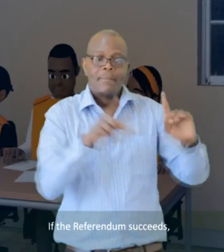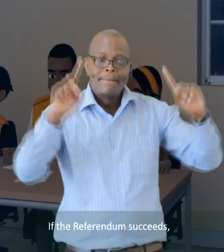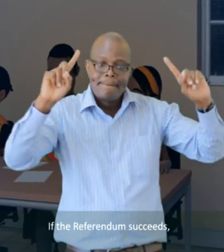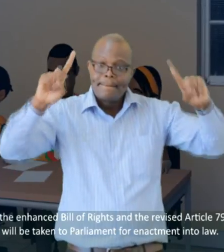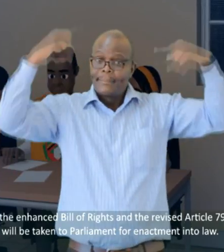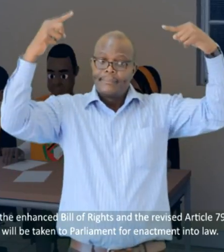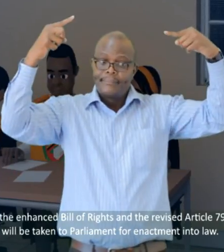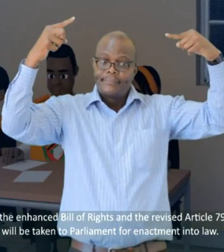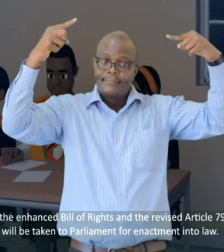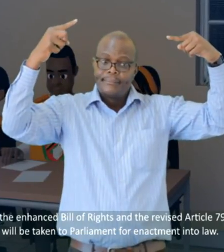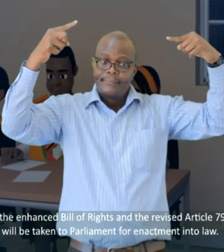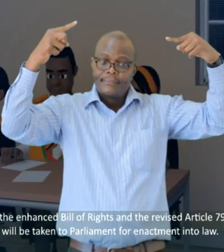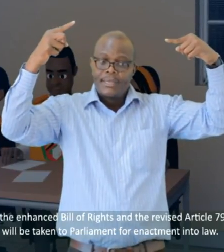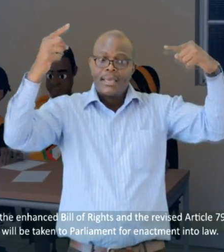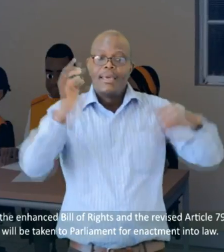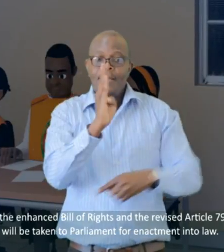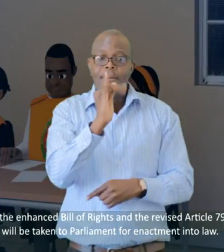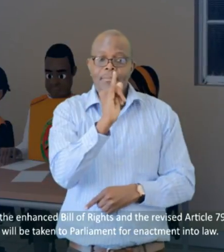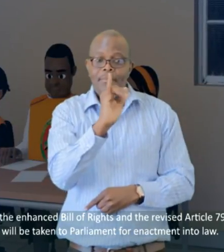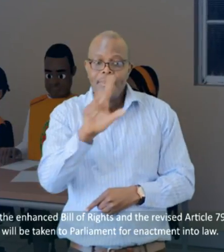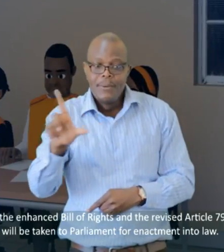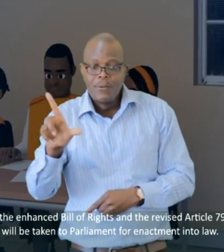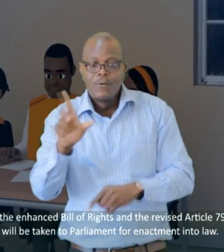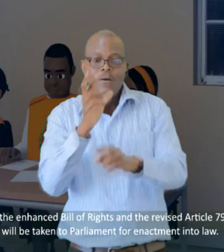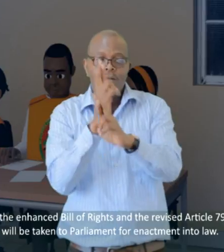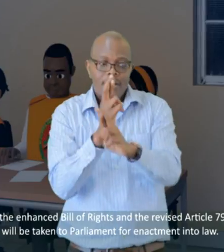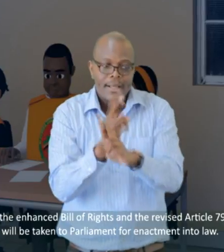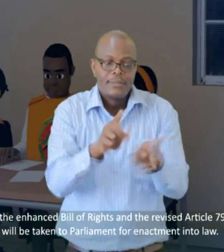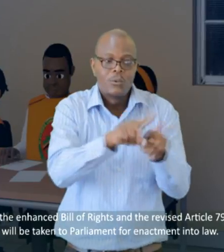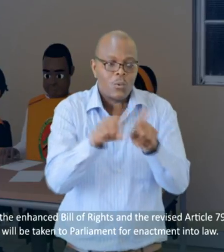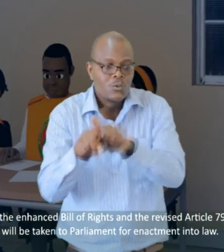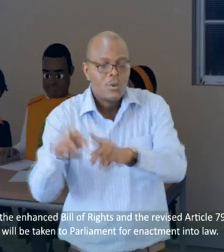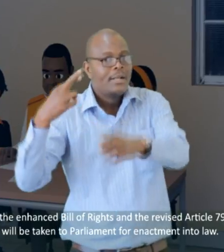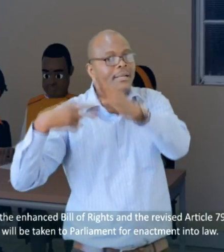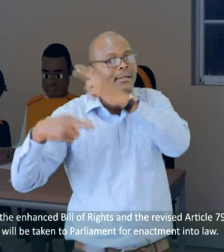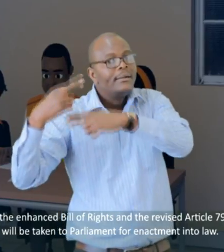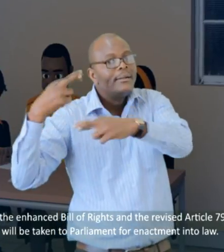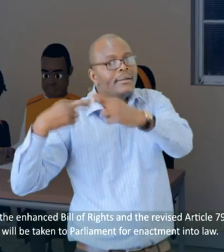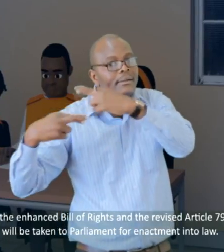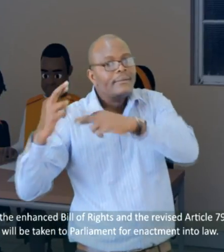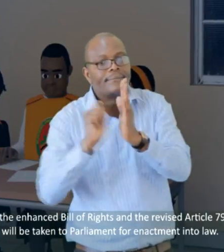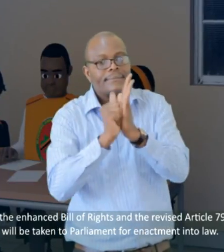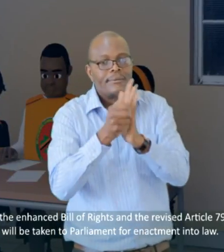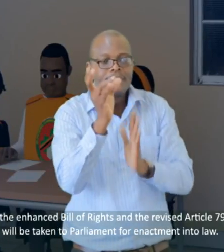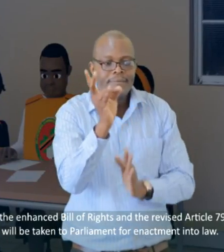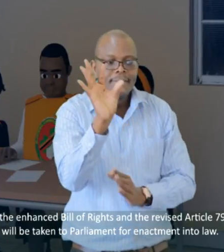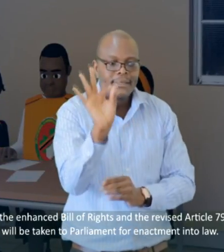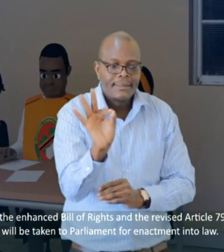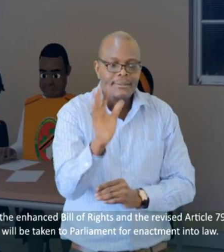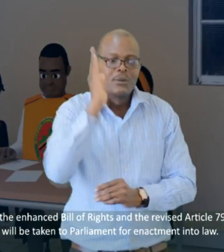the enhanced Bill of Rights and the revised Article 79 will be taken to Parliament for enactment into law.